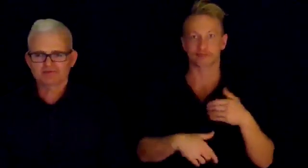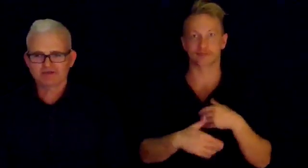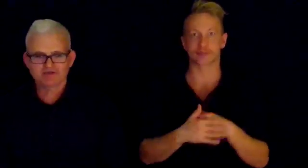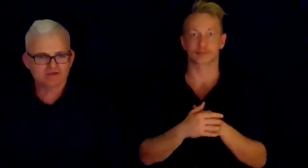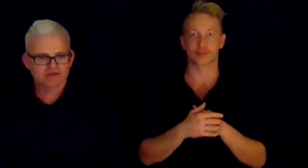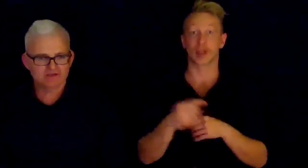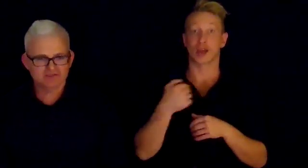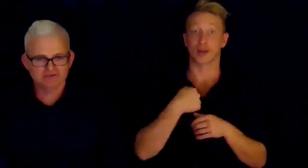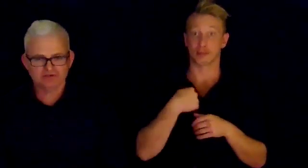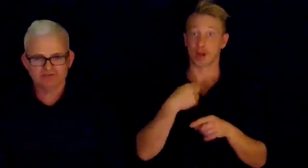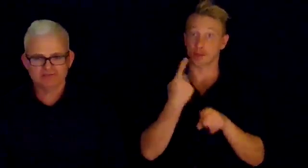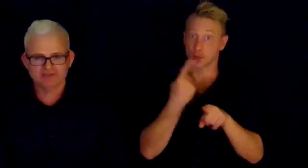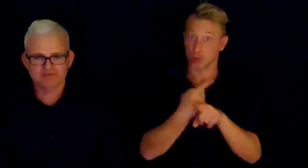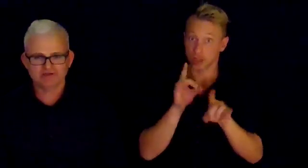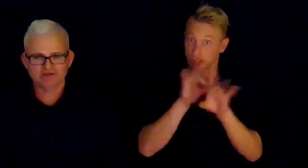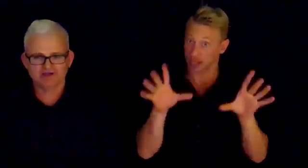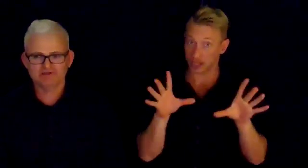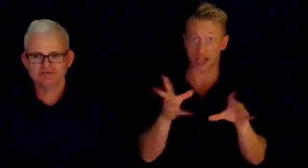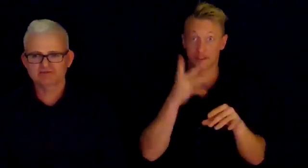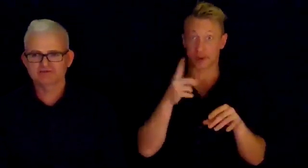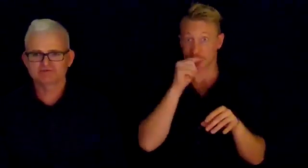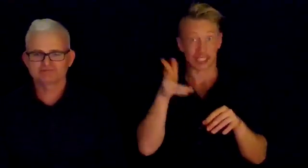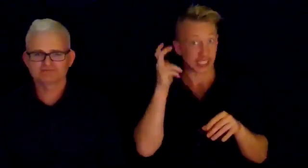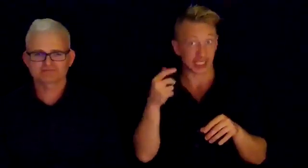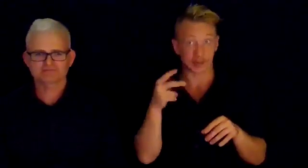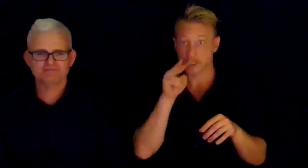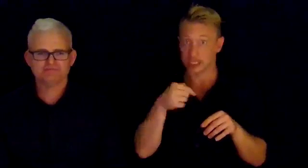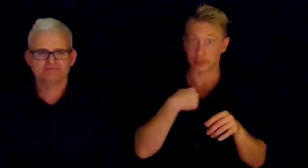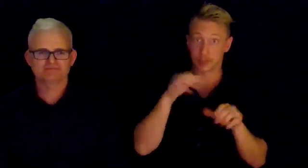So am I speaking clearly? Everyone can hear me okay?